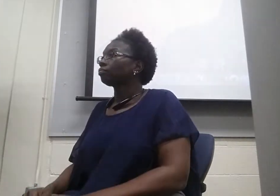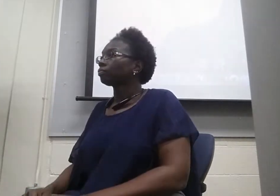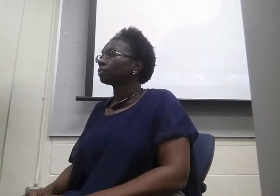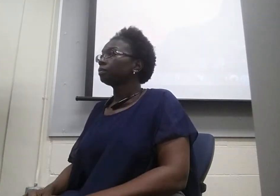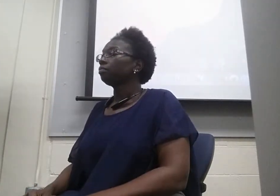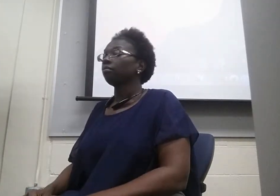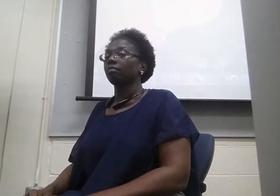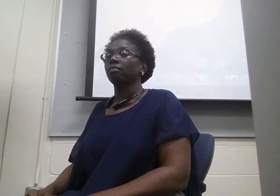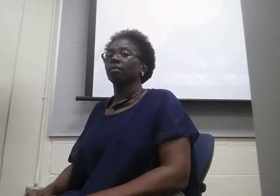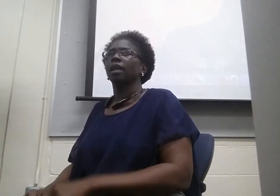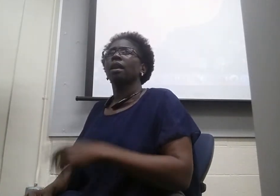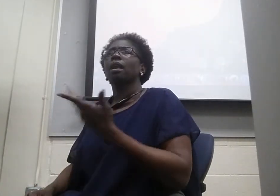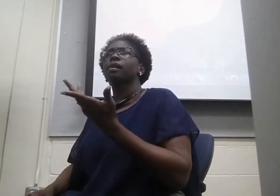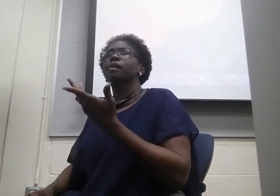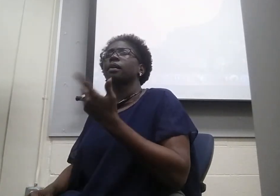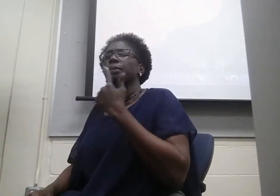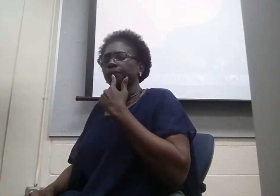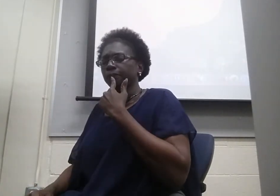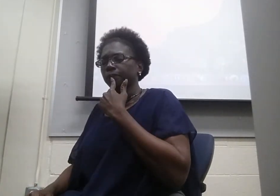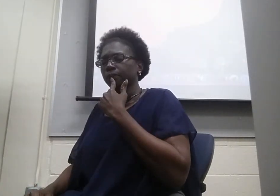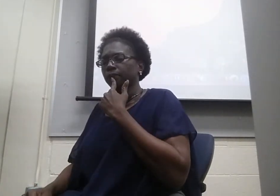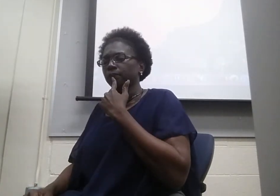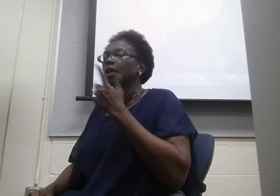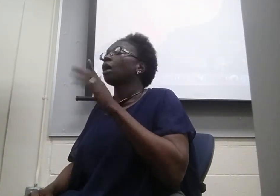Let's see what I was going to say. There's things I don't like about that. If